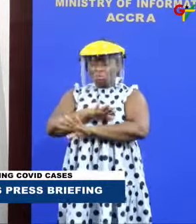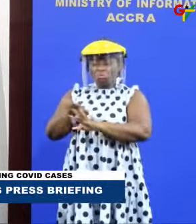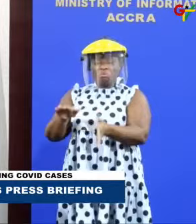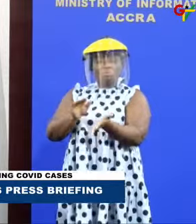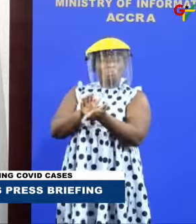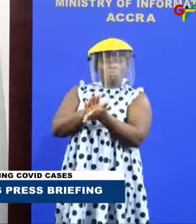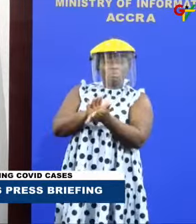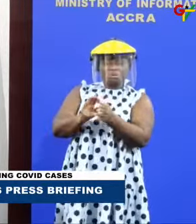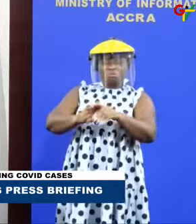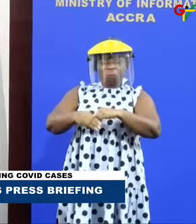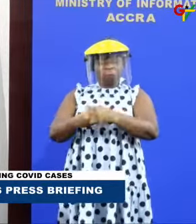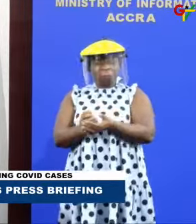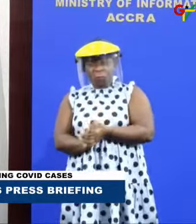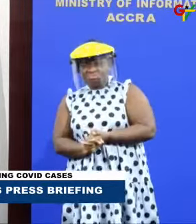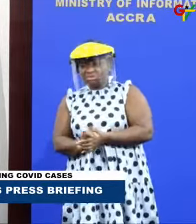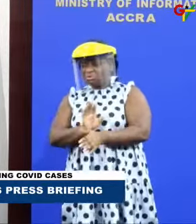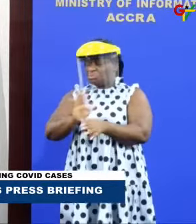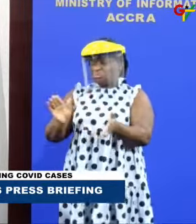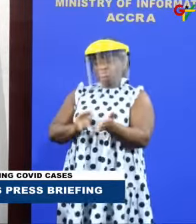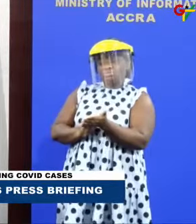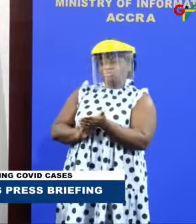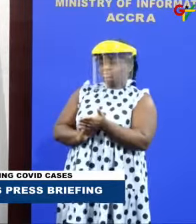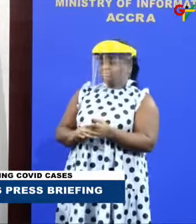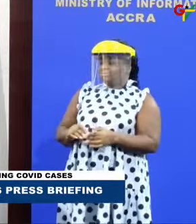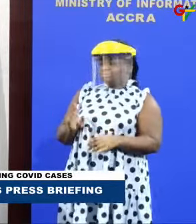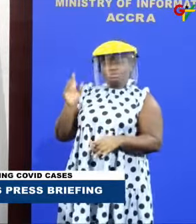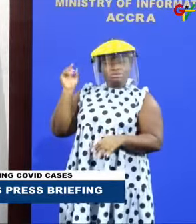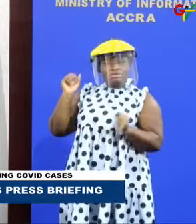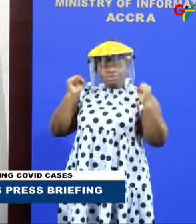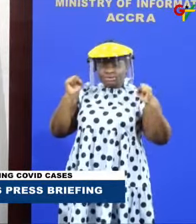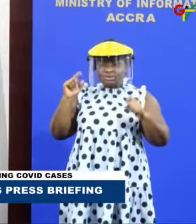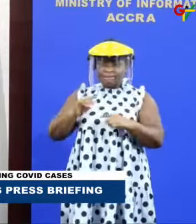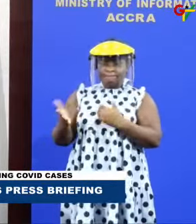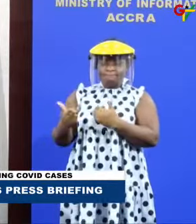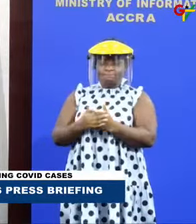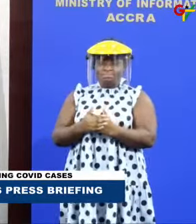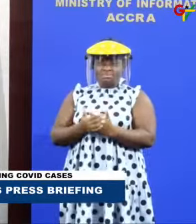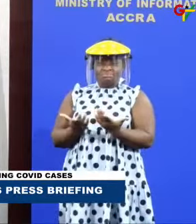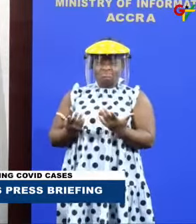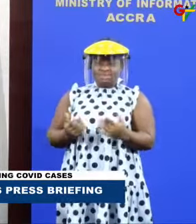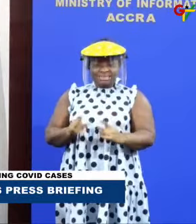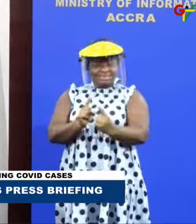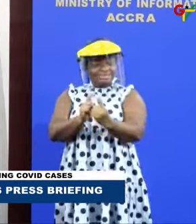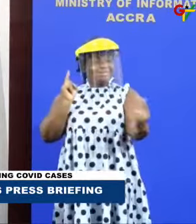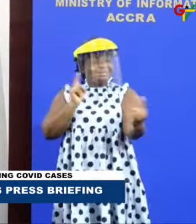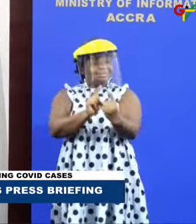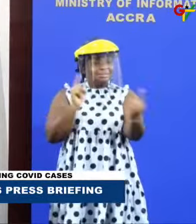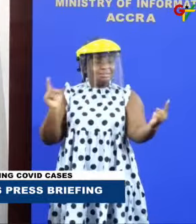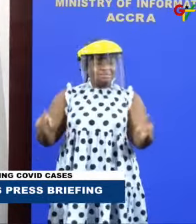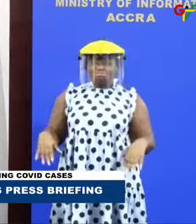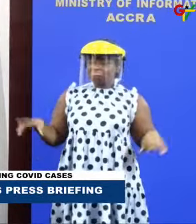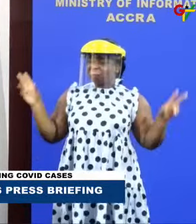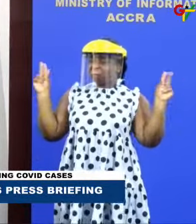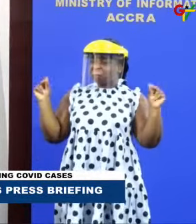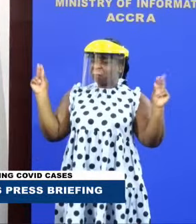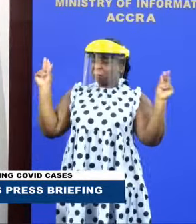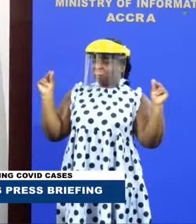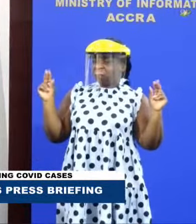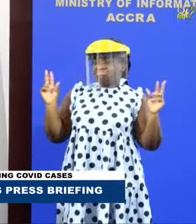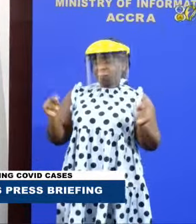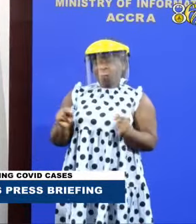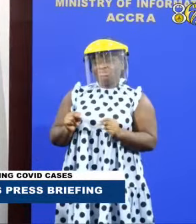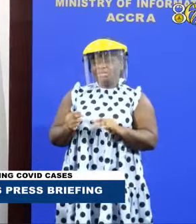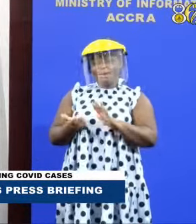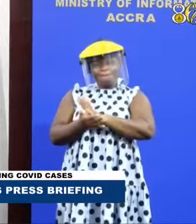tissue. And I think we need to go back to that. The non-maintenance of the social distancing is becoming